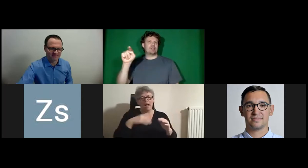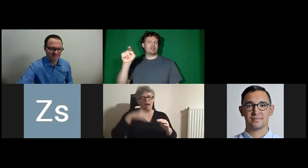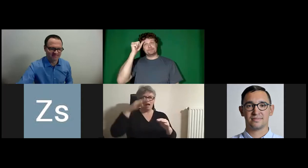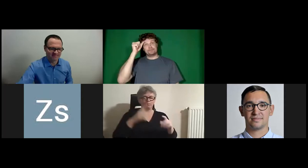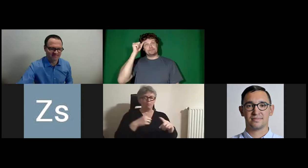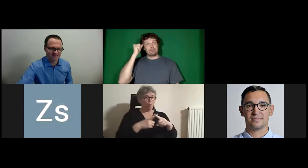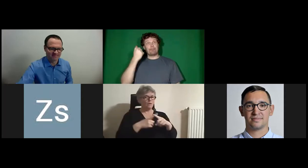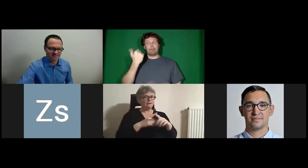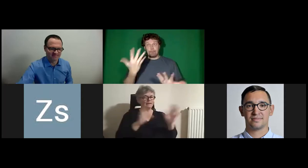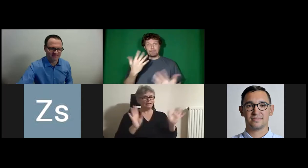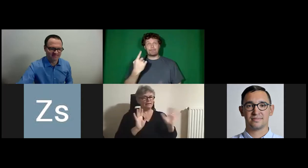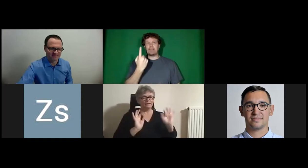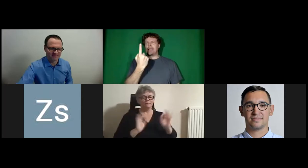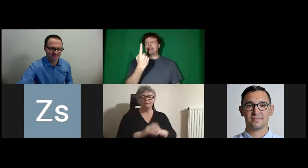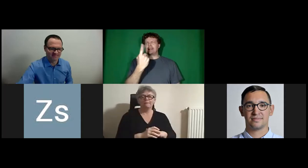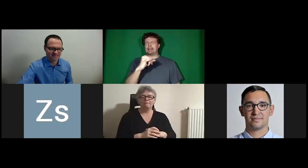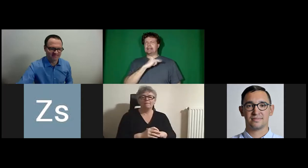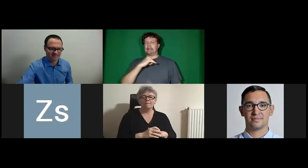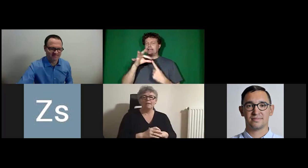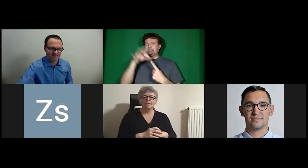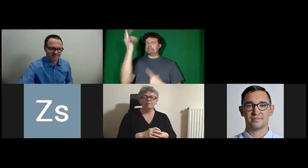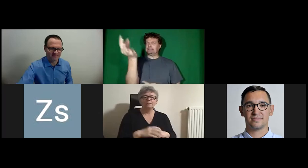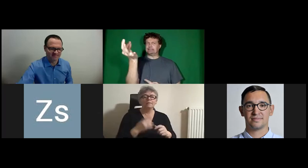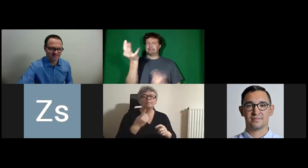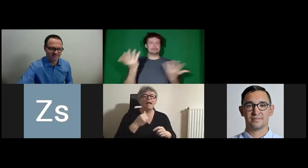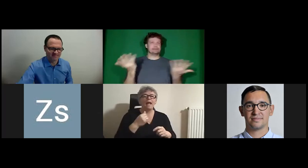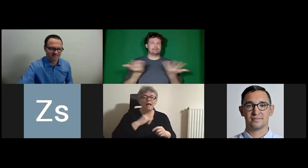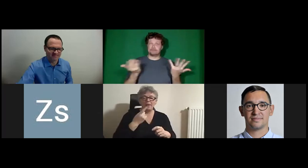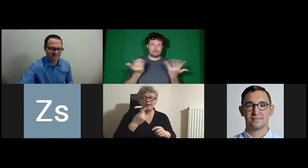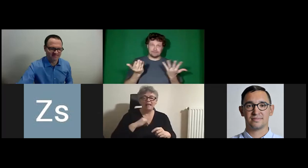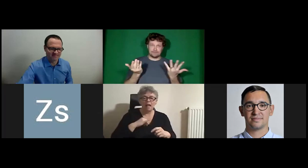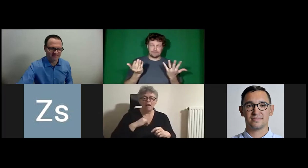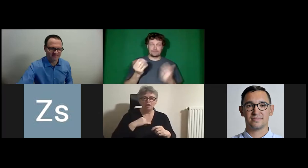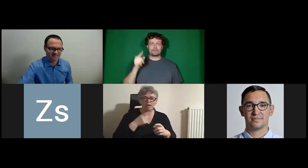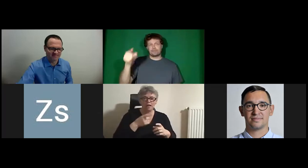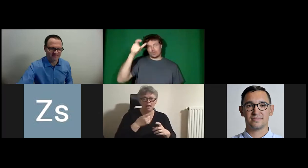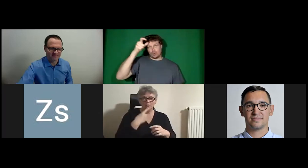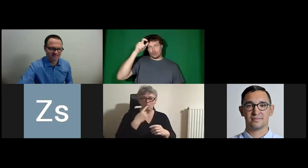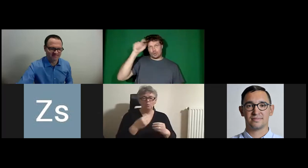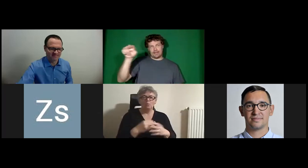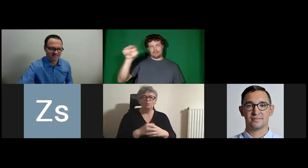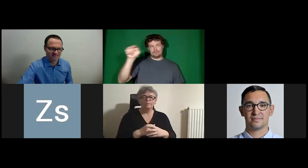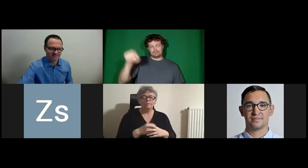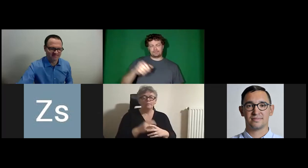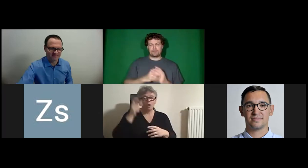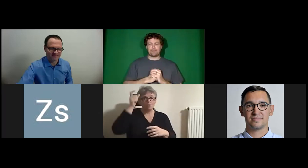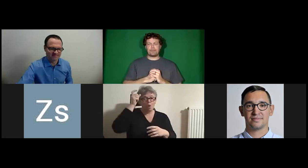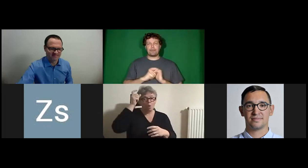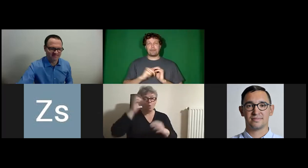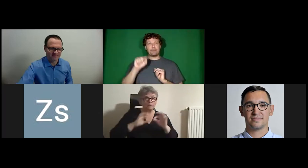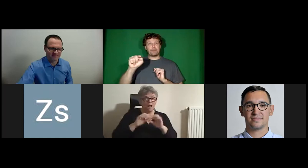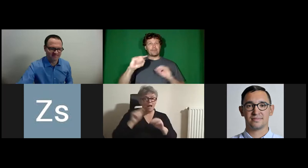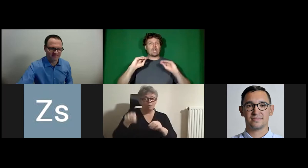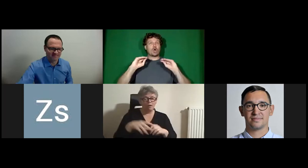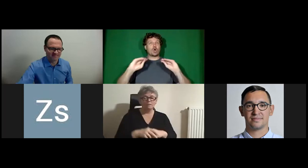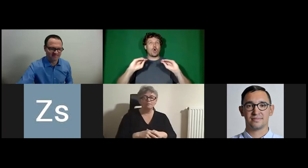experiences, but so many positive experiences. I was very lucky. But one experience I want to share in particular was